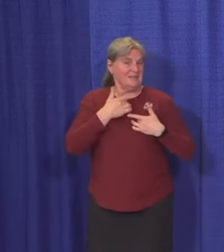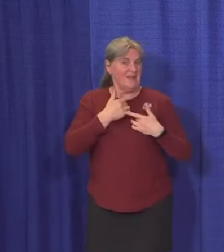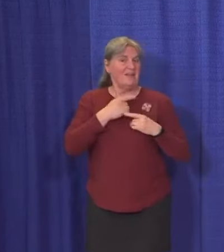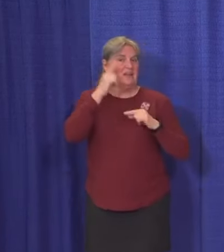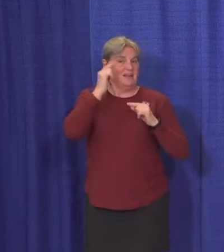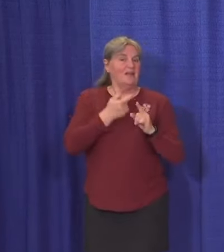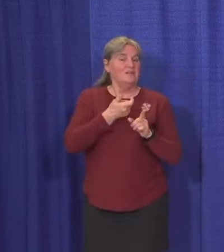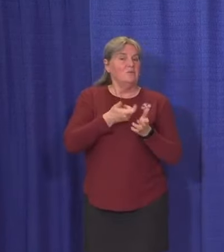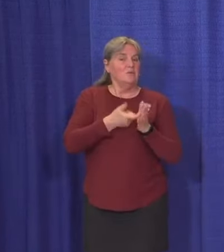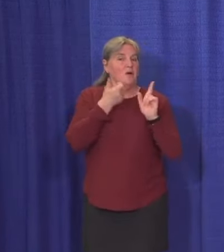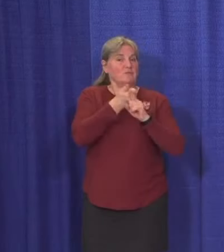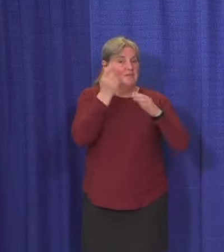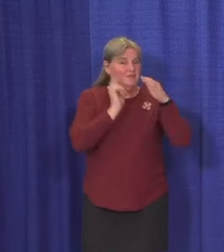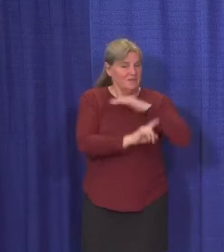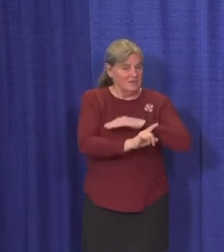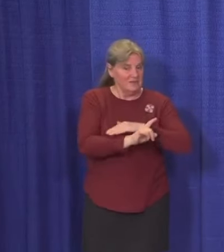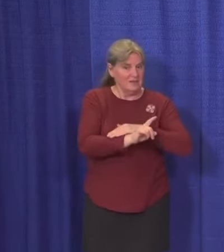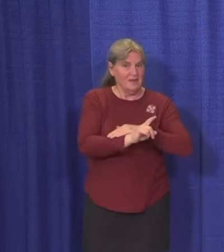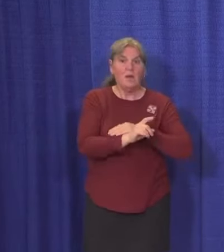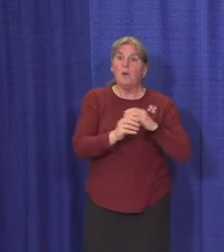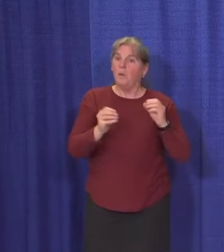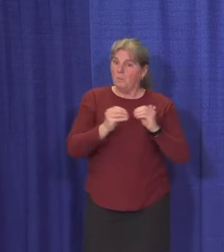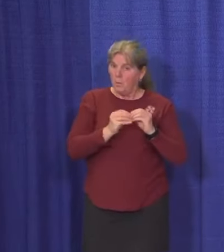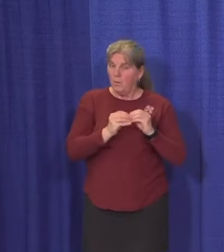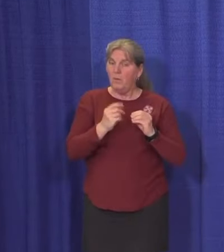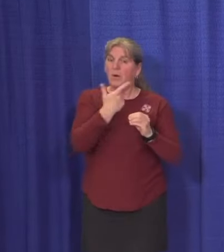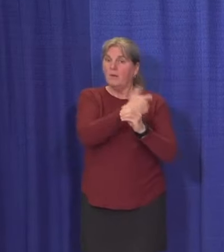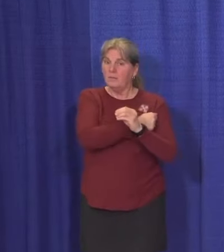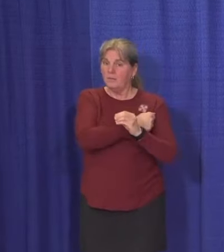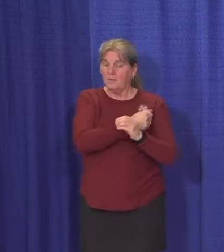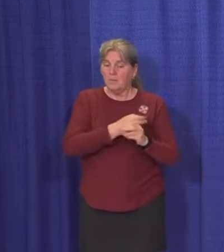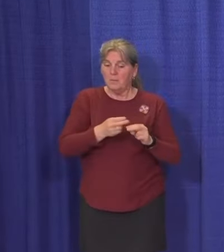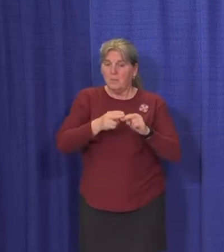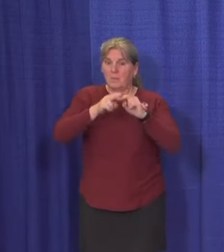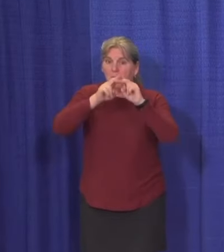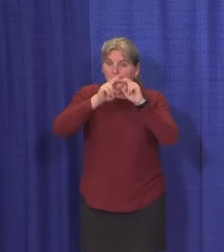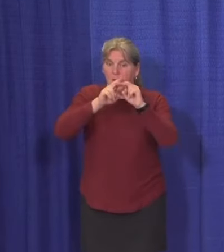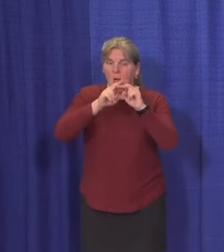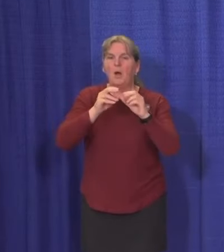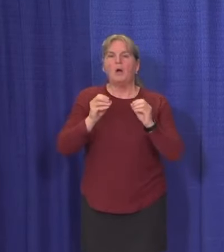will continue to have much more to look forward to in the coming weeks.